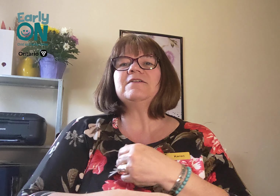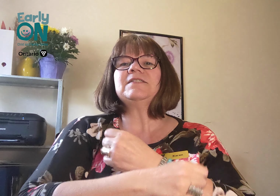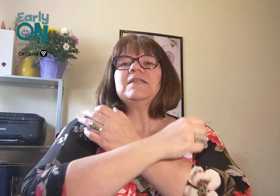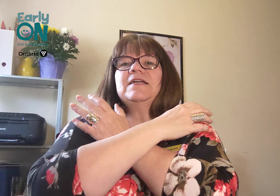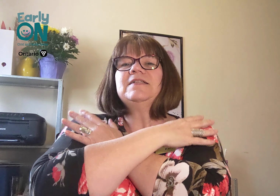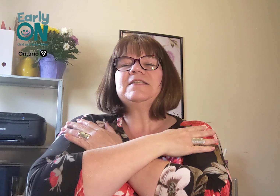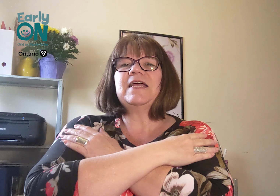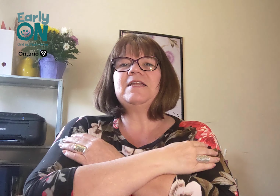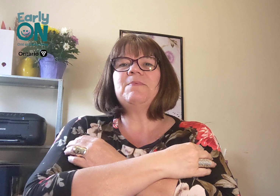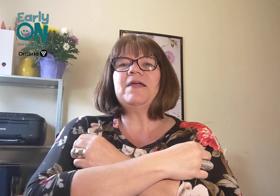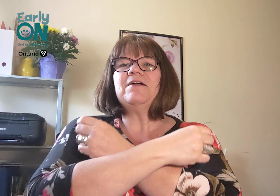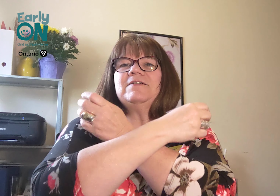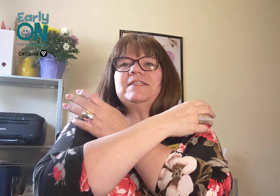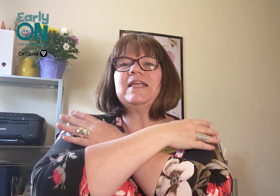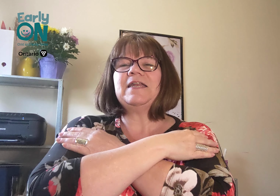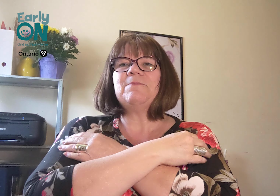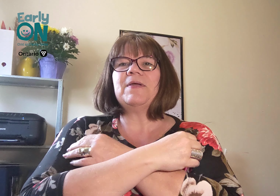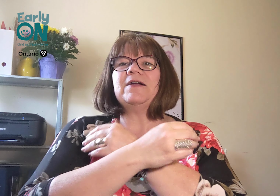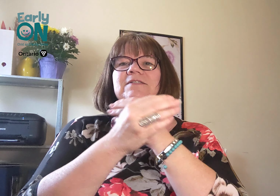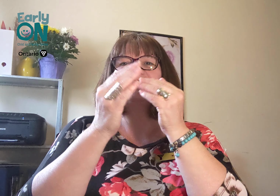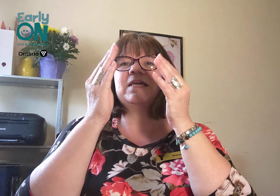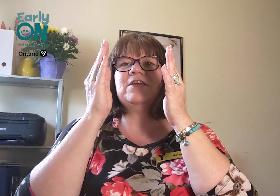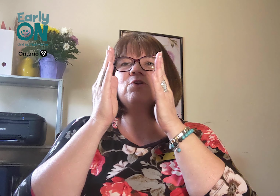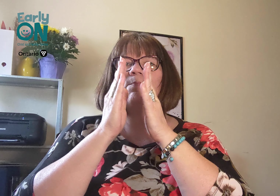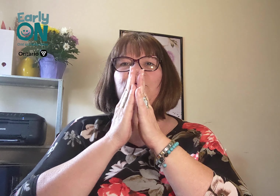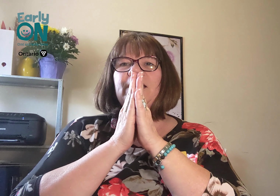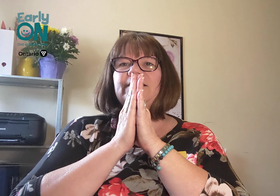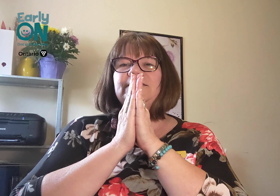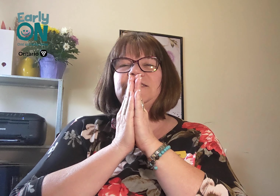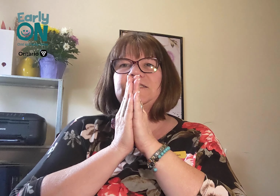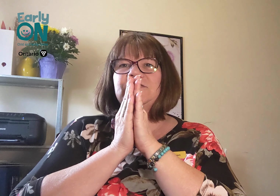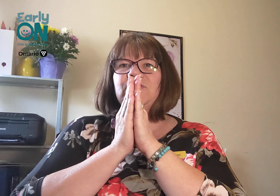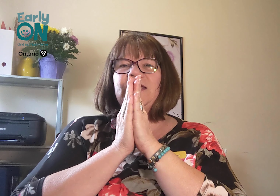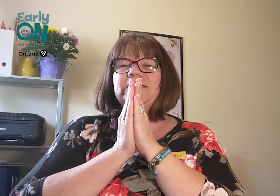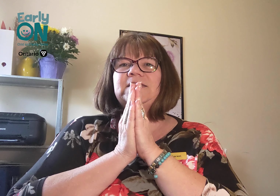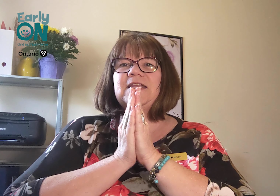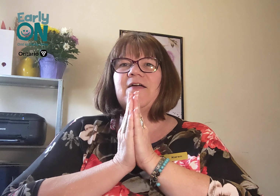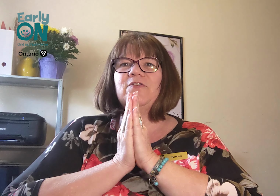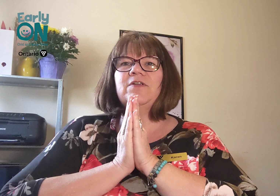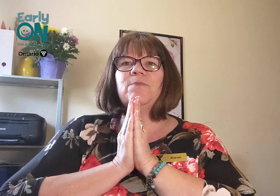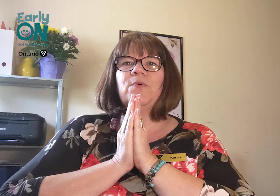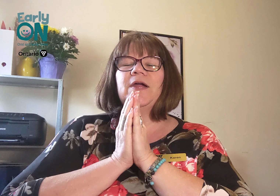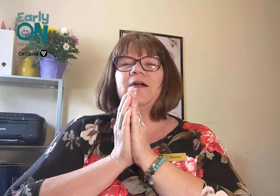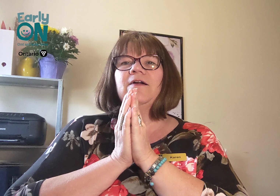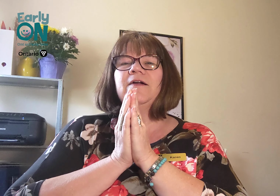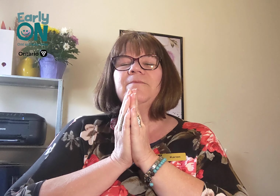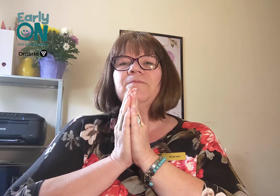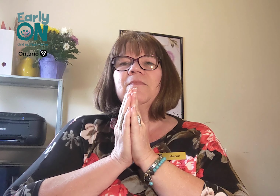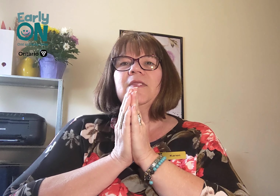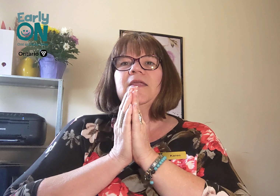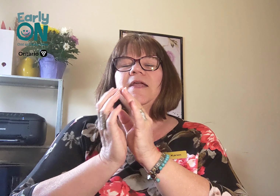stairs. Teddy bear, say your prayers. So hands together in a prayer.